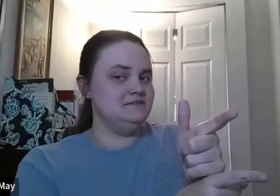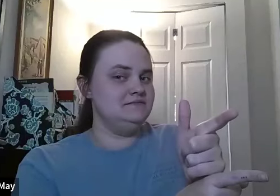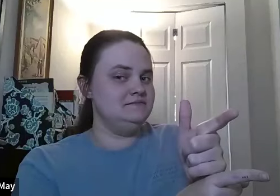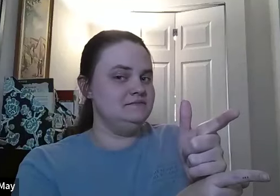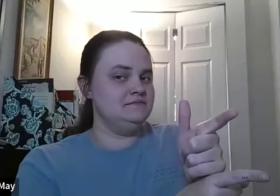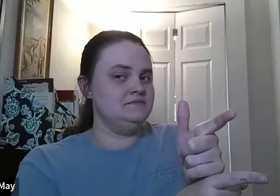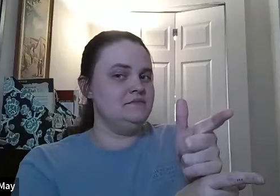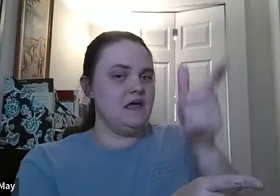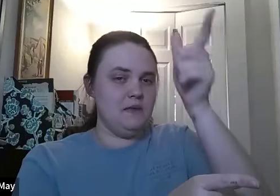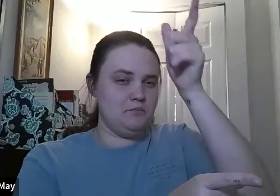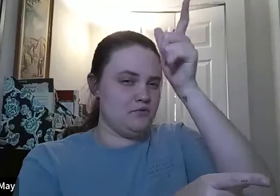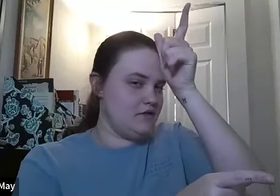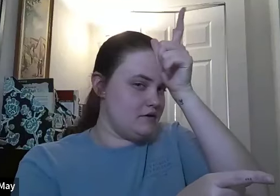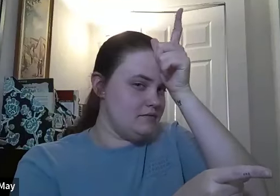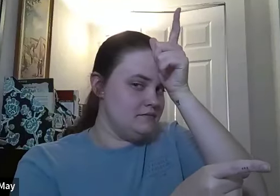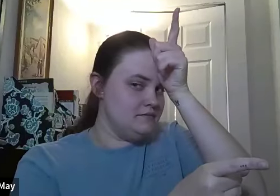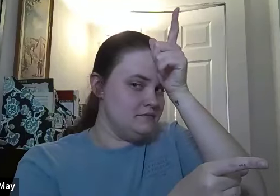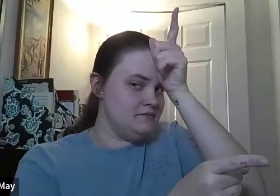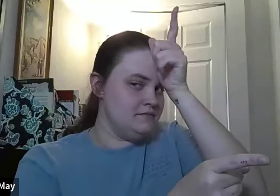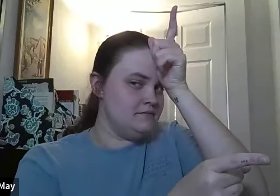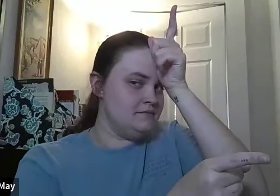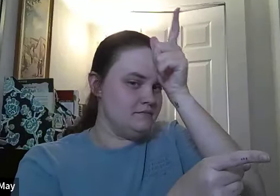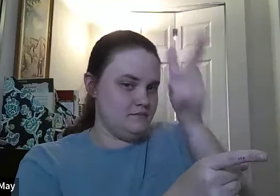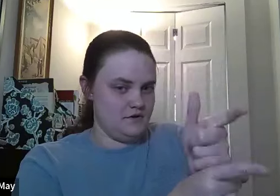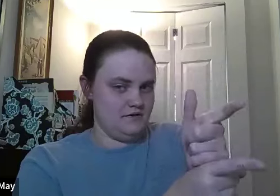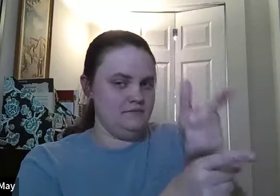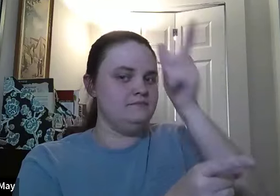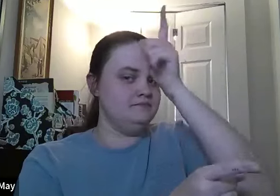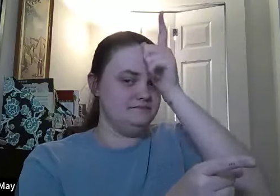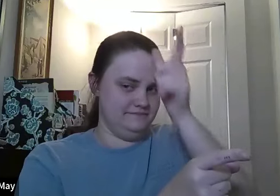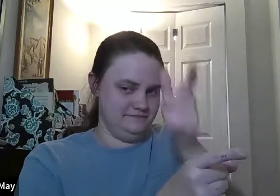sister, and then brother, brother.